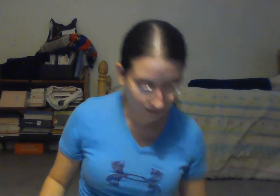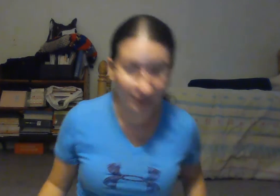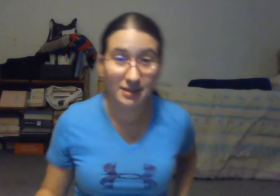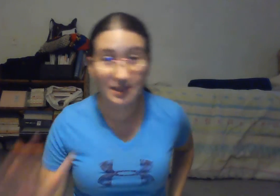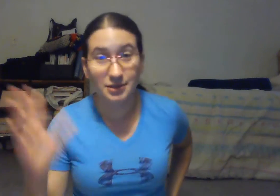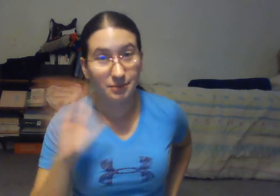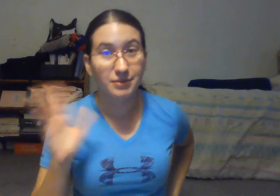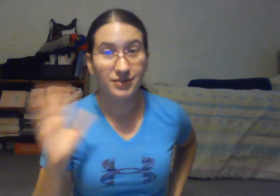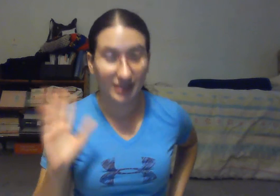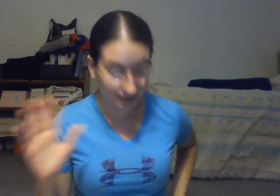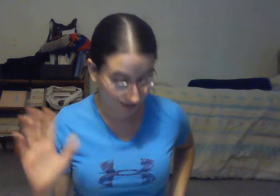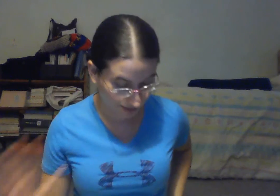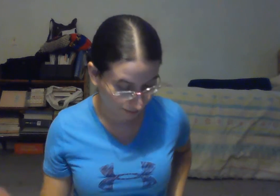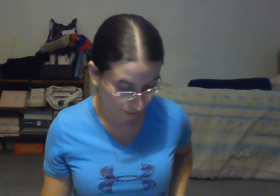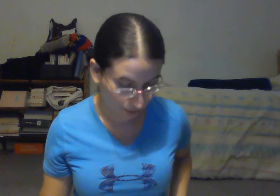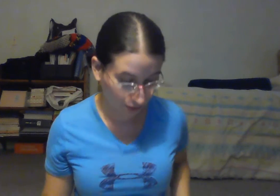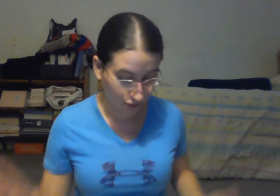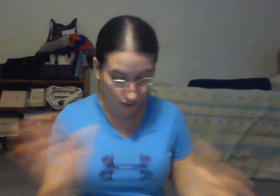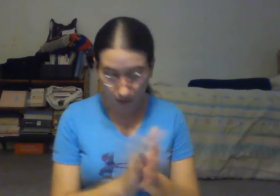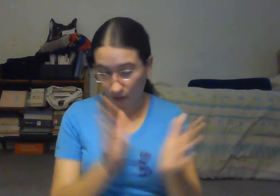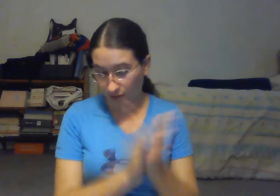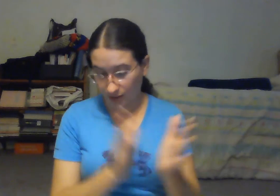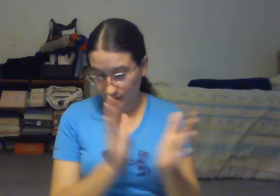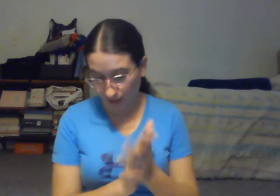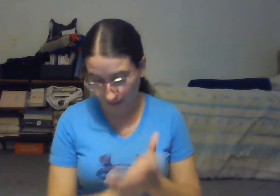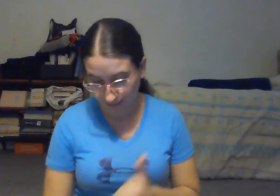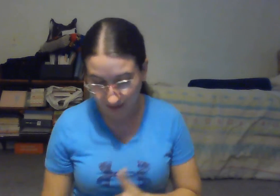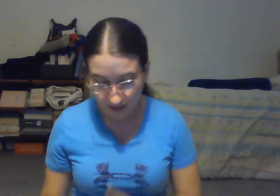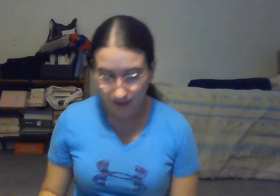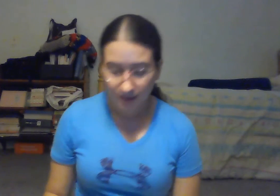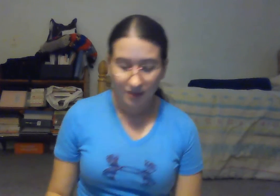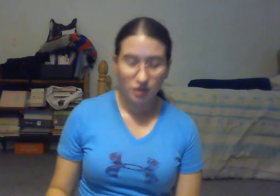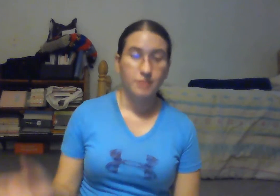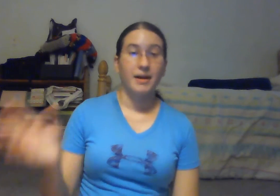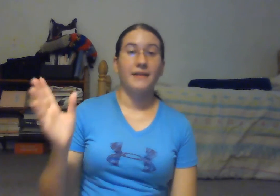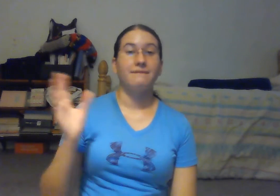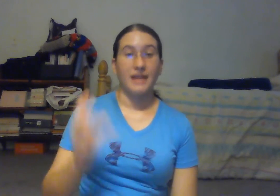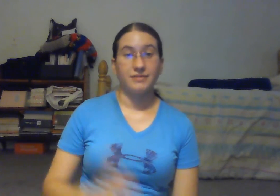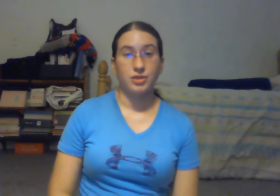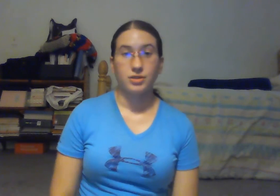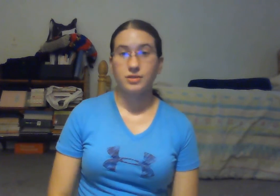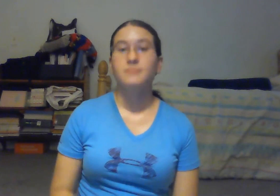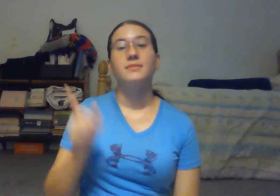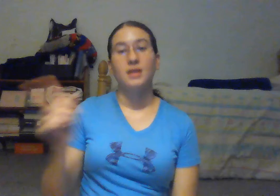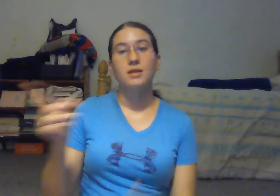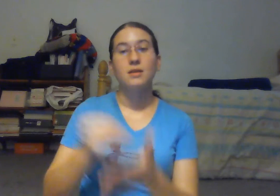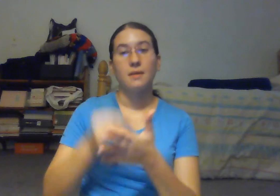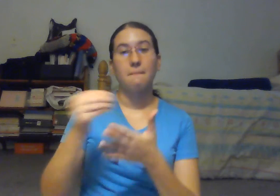I'm telling you, people forget these simple rules all the time. She bought 5 shirts.